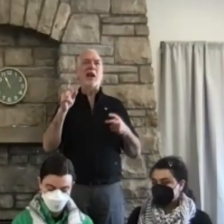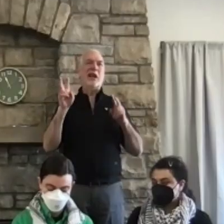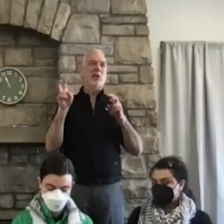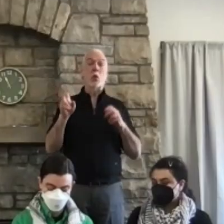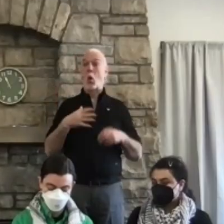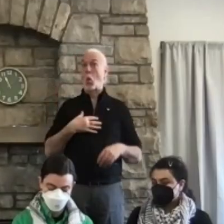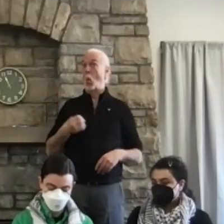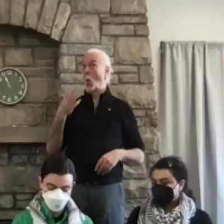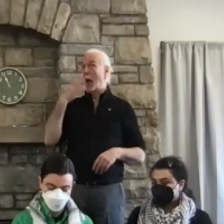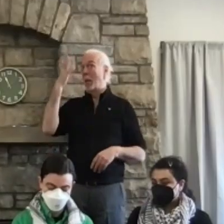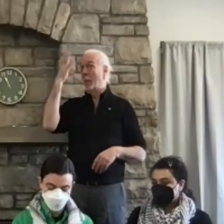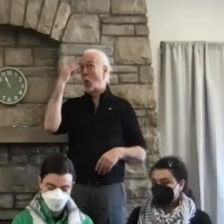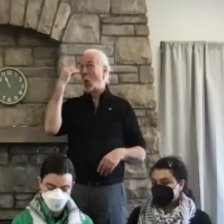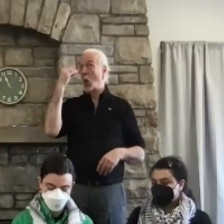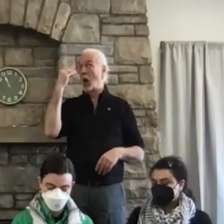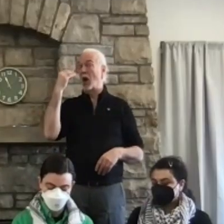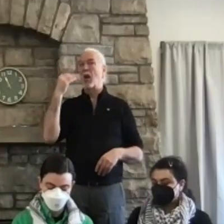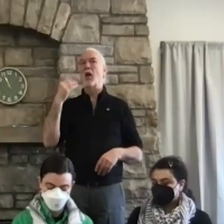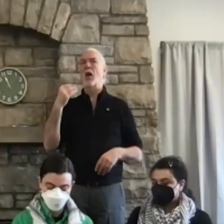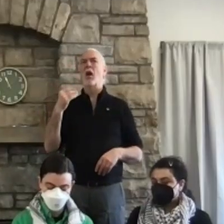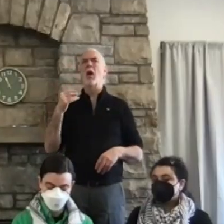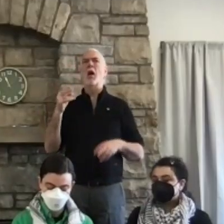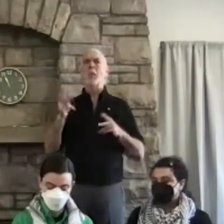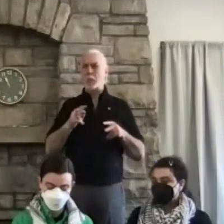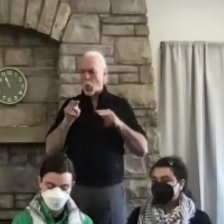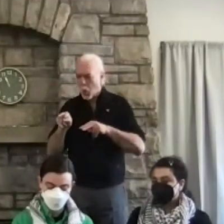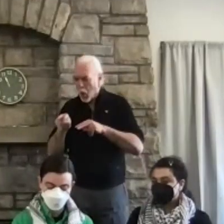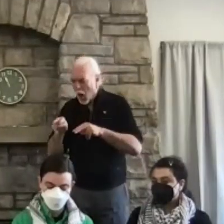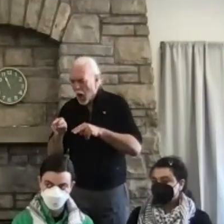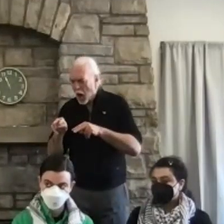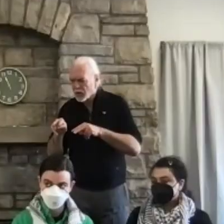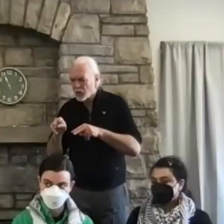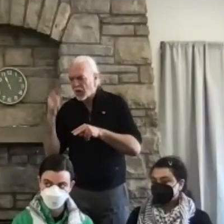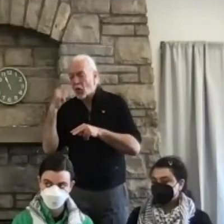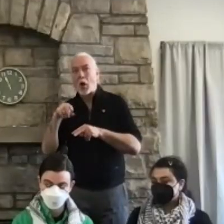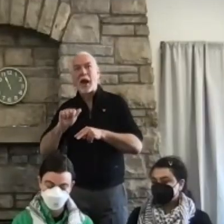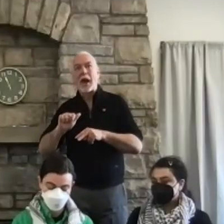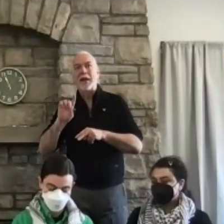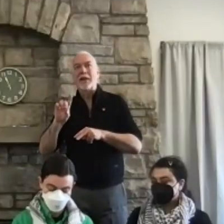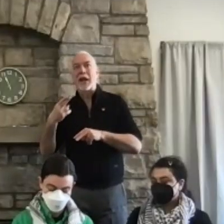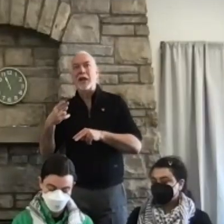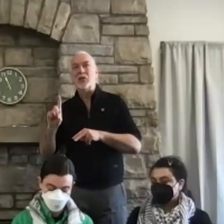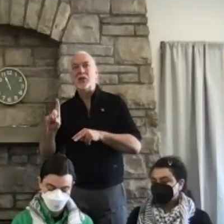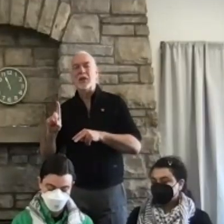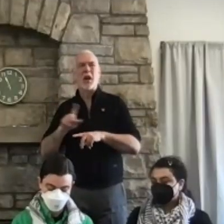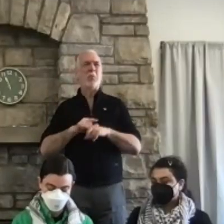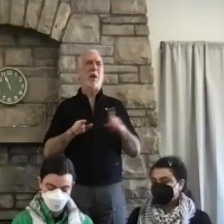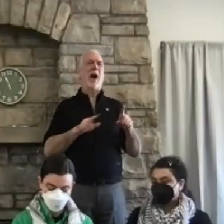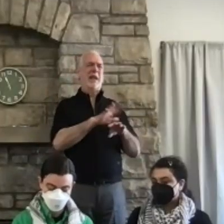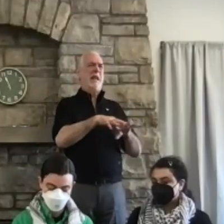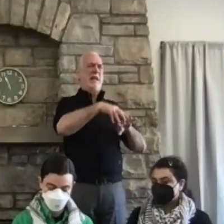statistically speaking, are monitored at a much younger age for things like ADHD, whereas like a indigenous girl is